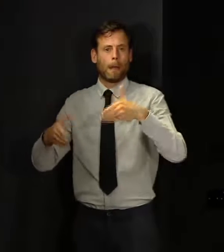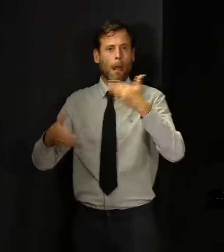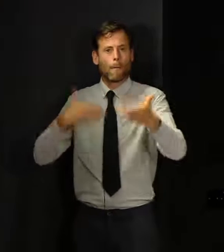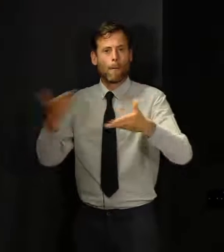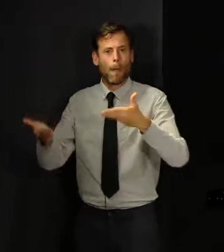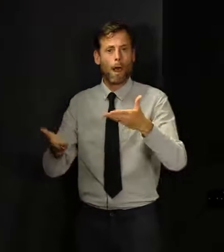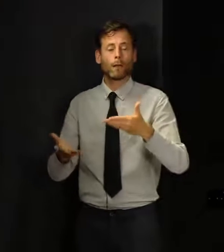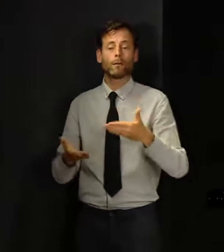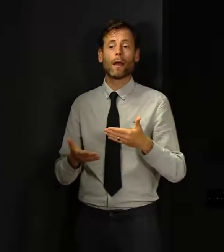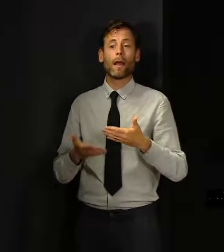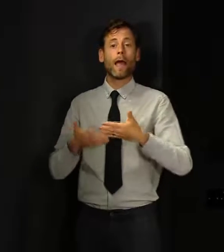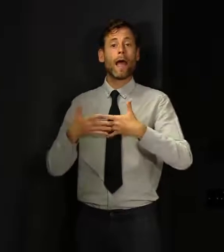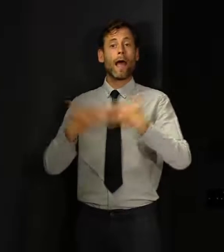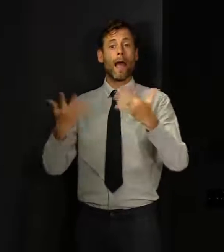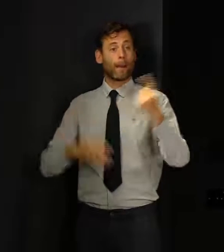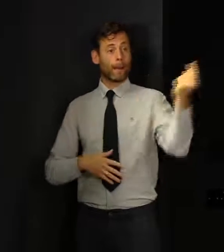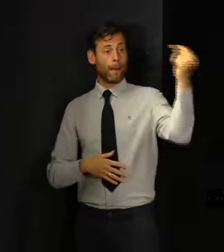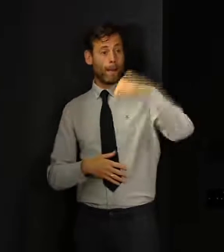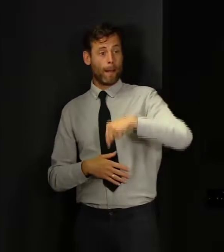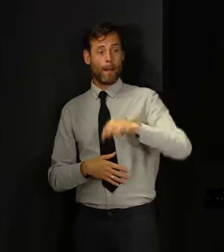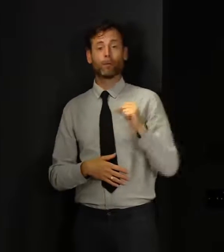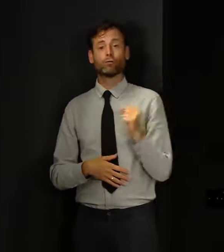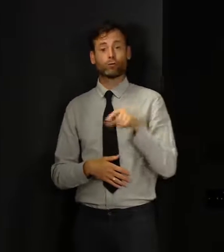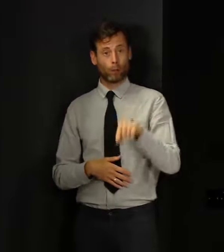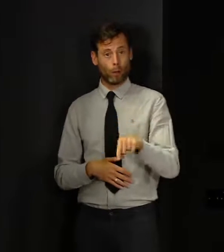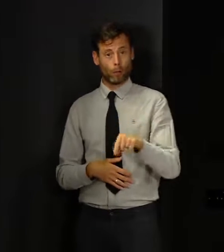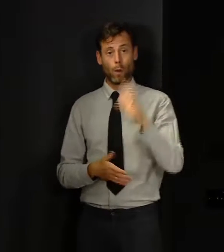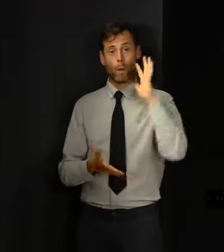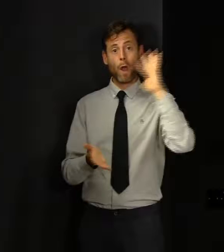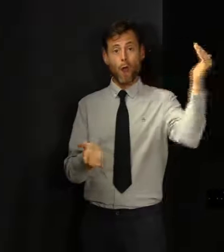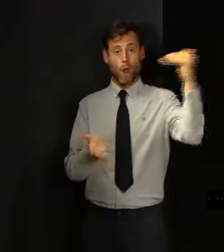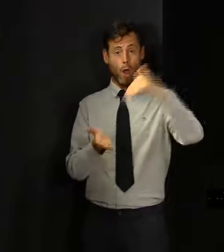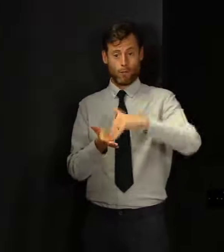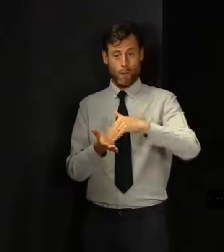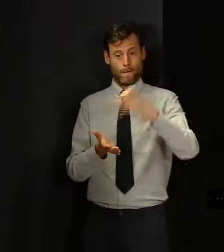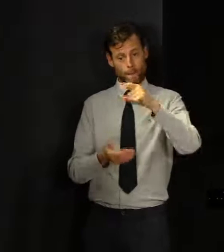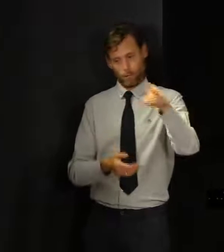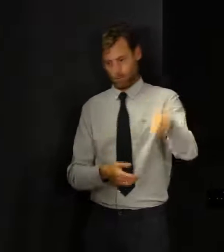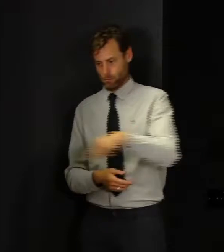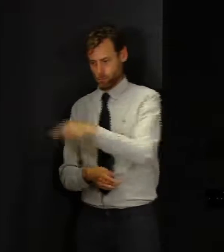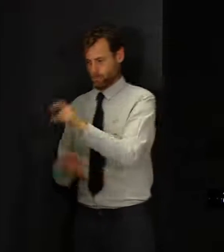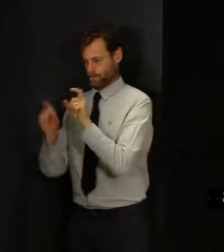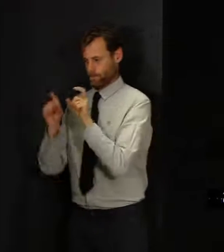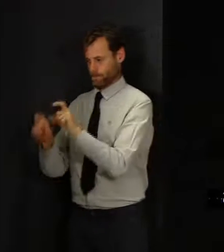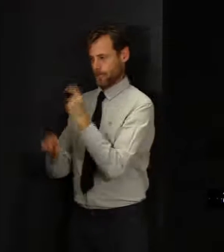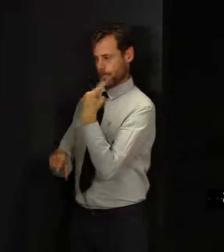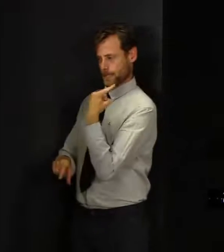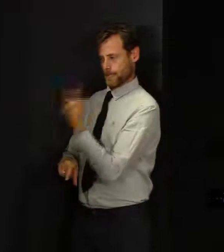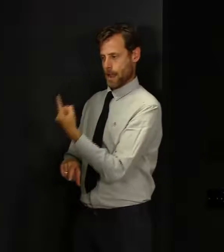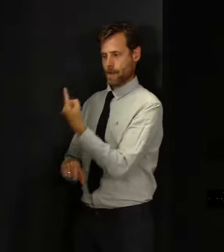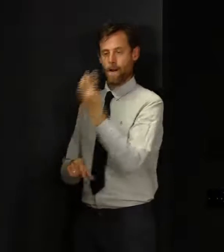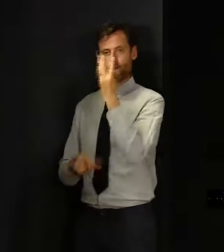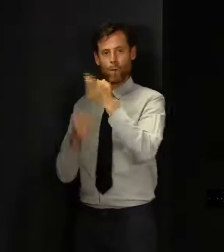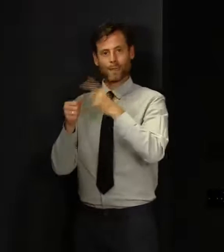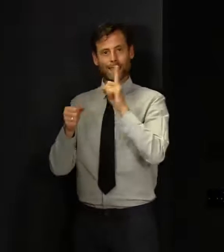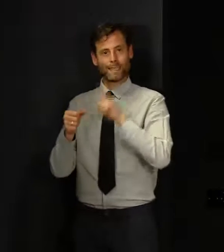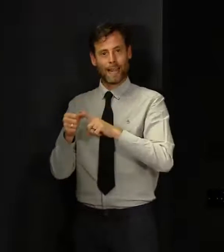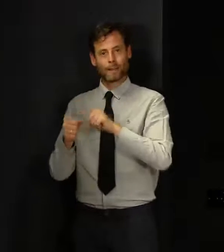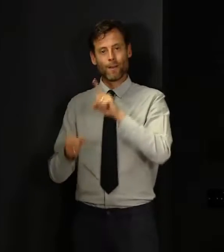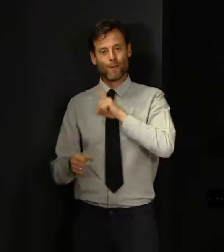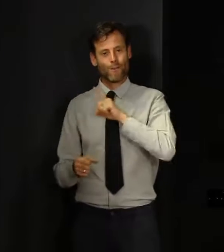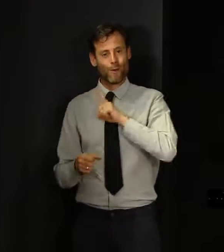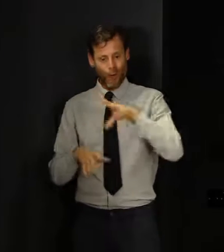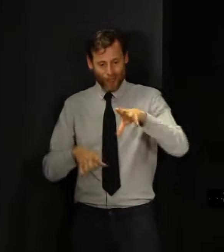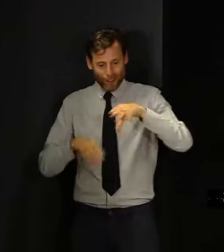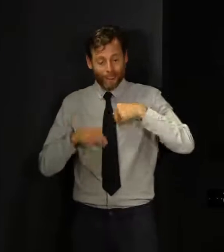to Scotland from abroad must self-isolate on arrival for 14 days. This time period reflects the incubation period for